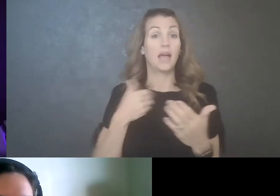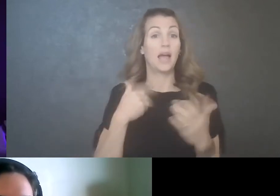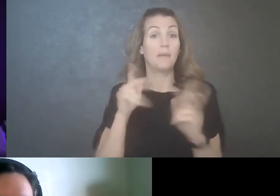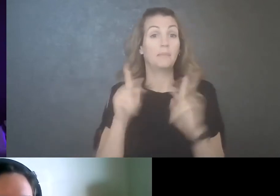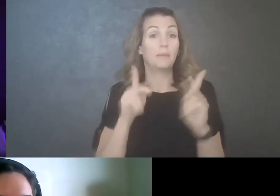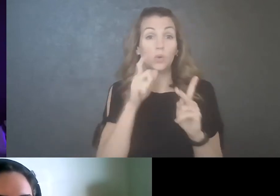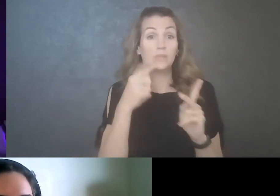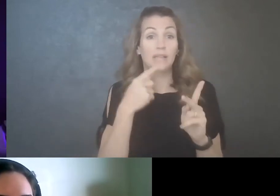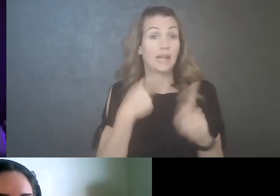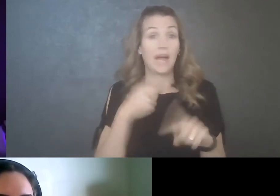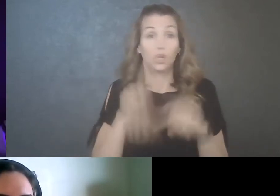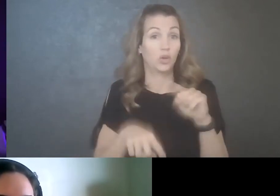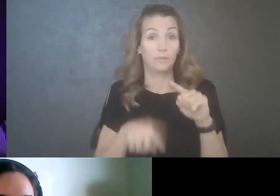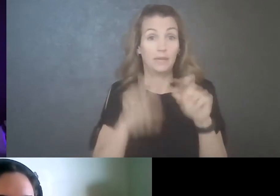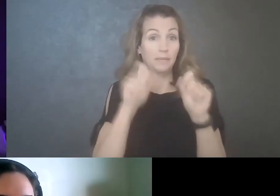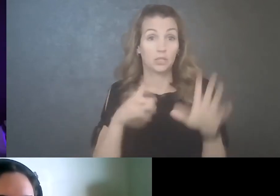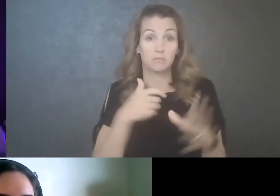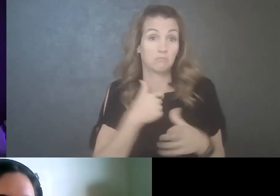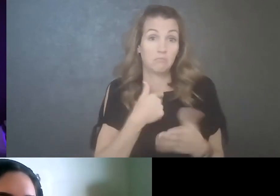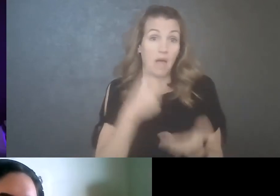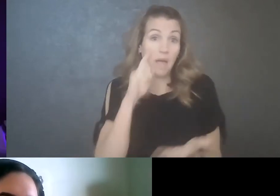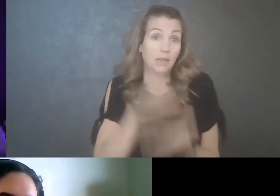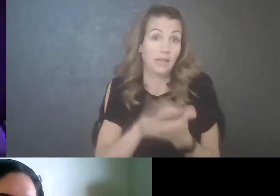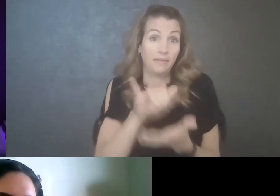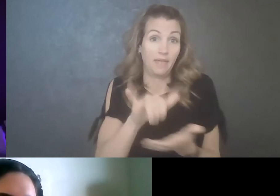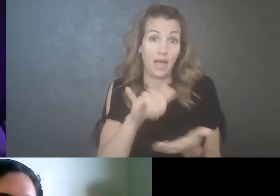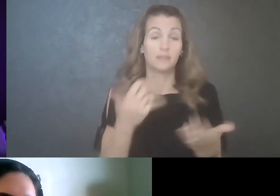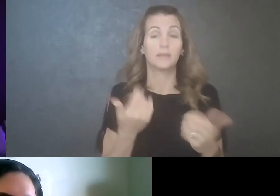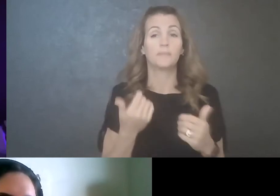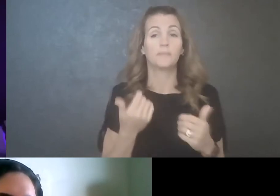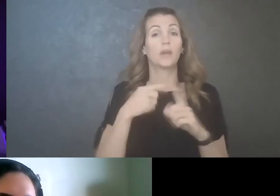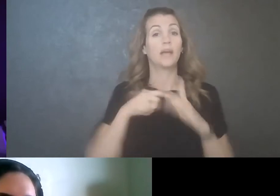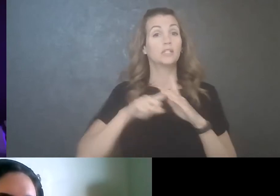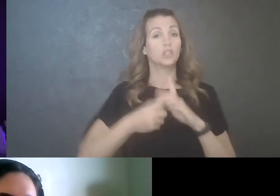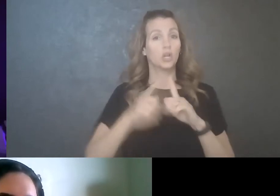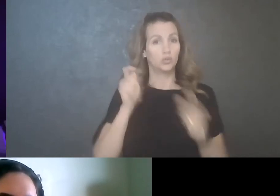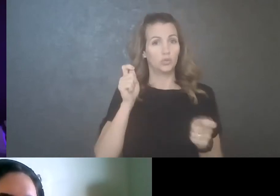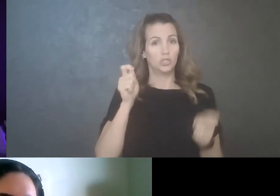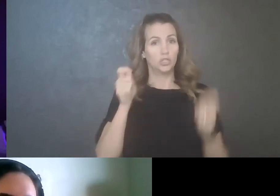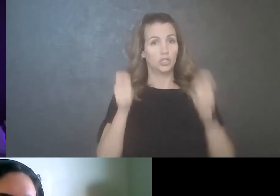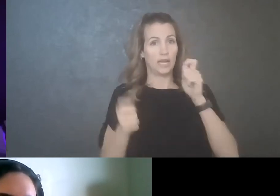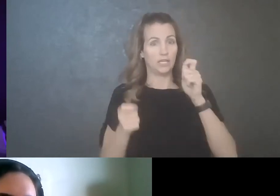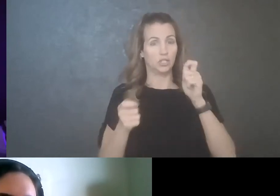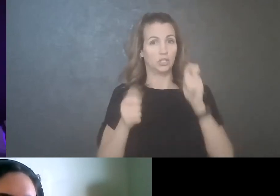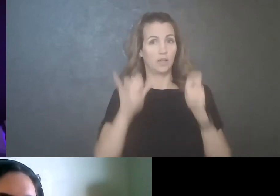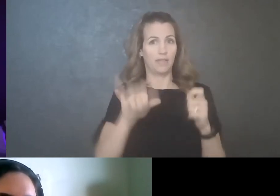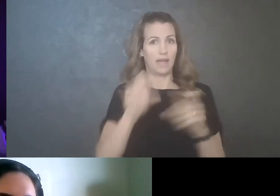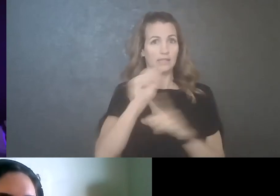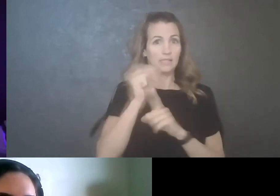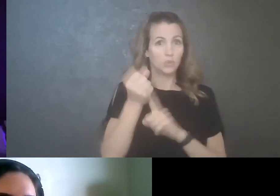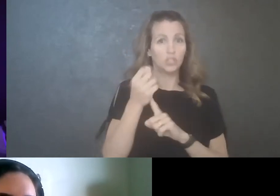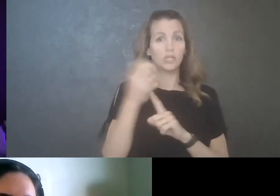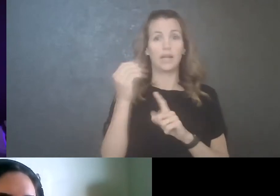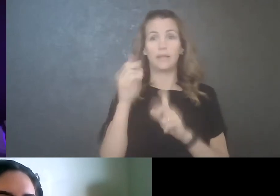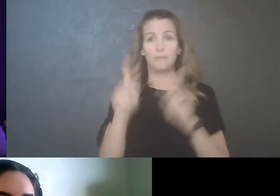and I believe that. Those are my beliefs. We all have different ones. And when I started to change that circumstance, those people, they